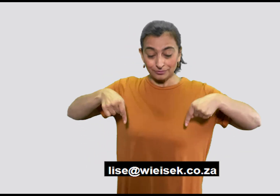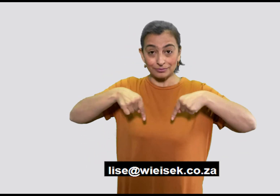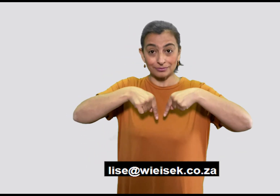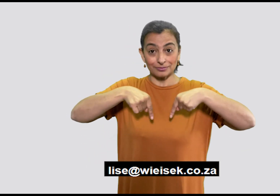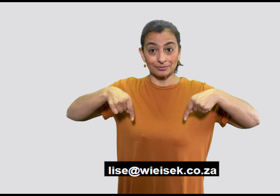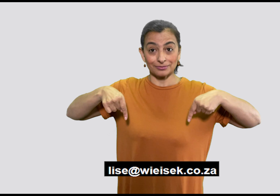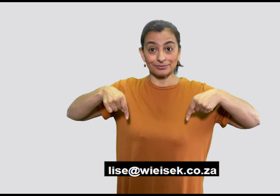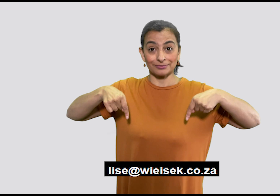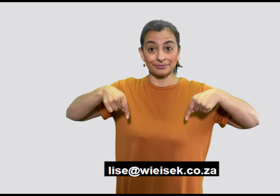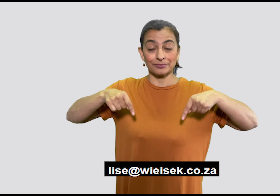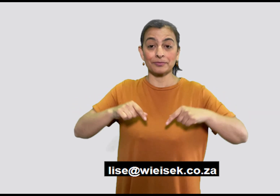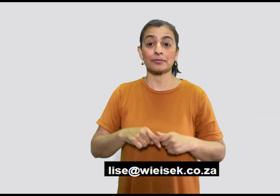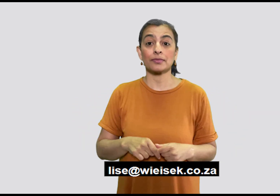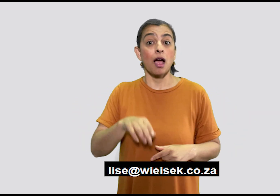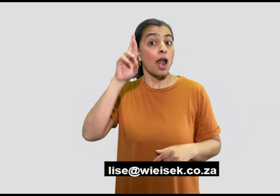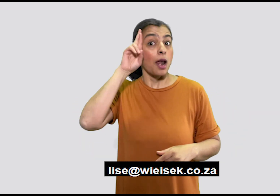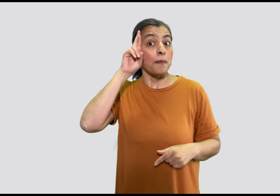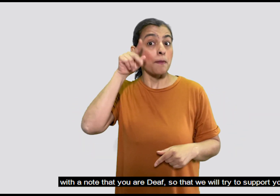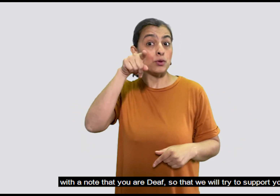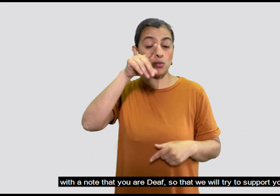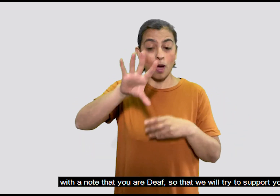to